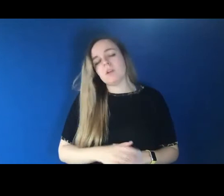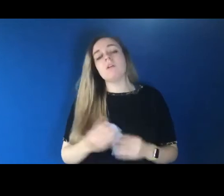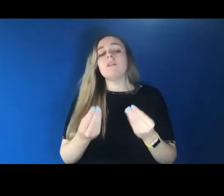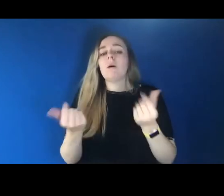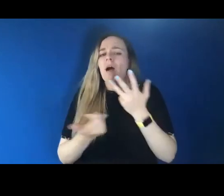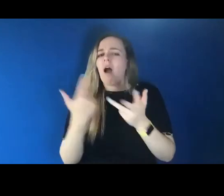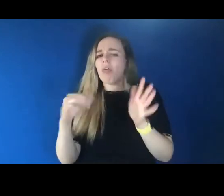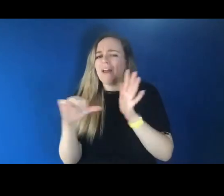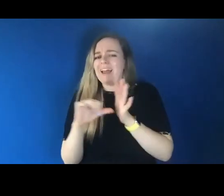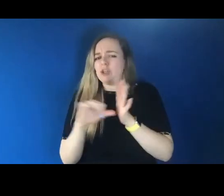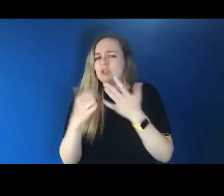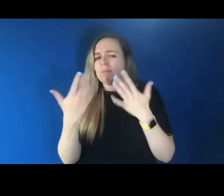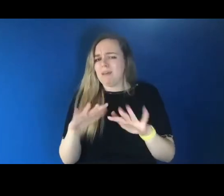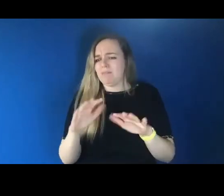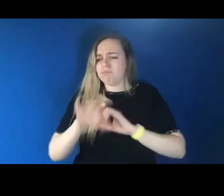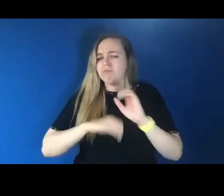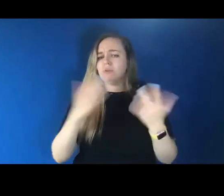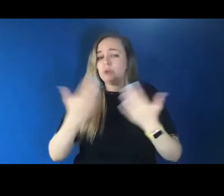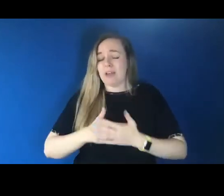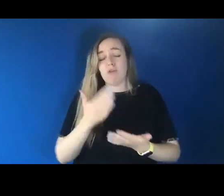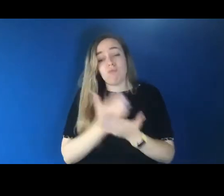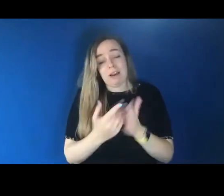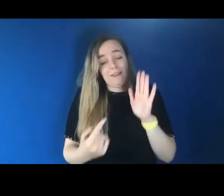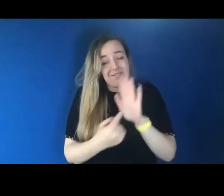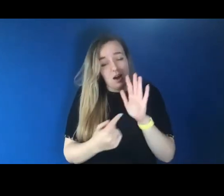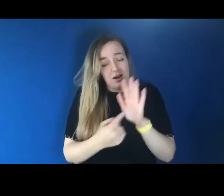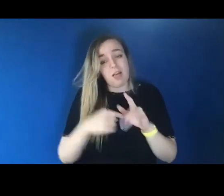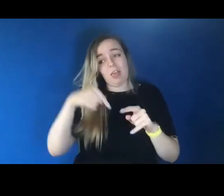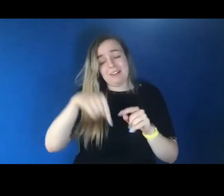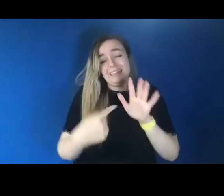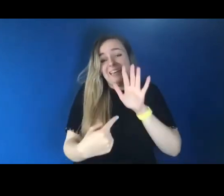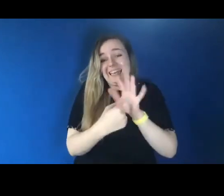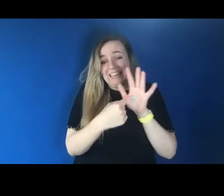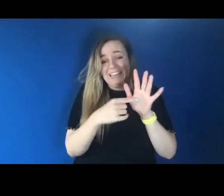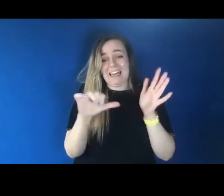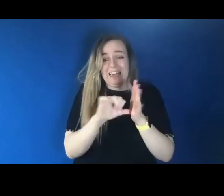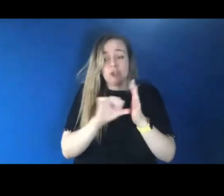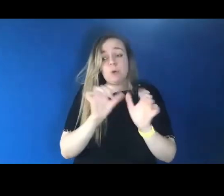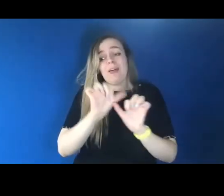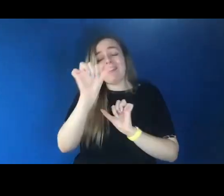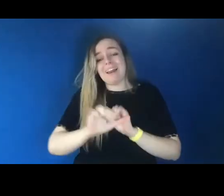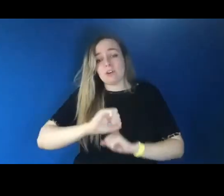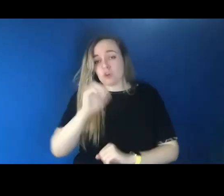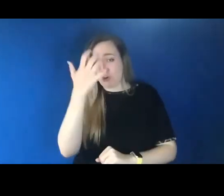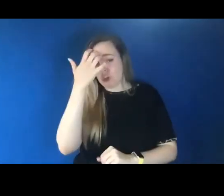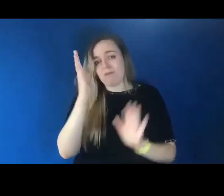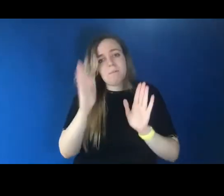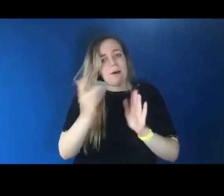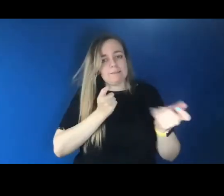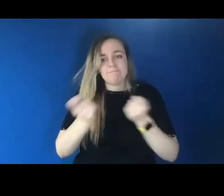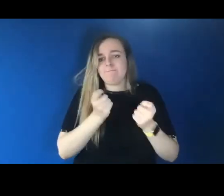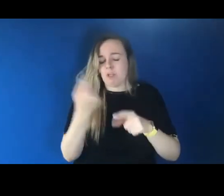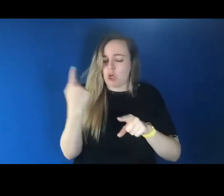issues that have been touched on tonight, it's really vital that this is one of the kind of key issues that the next Scottish Government takes urgent action